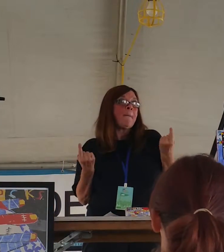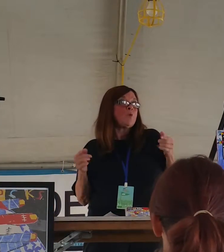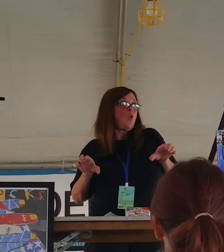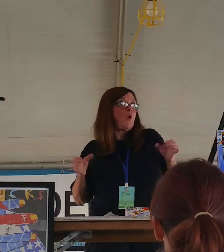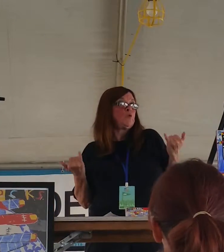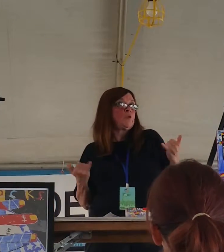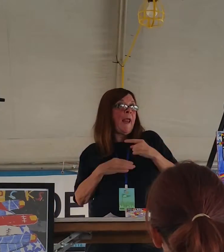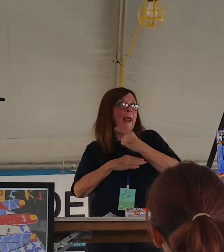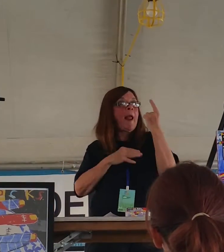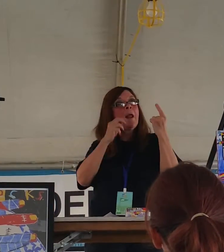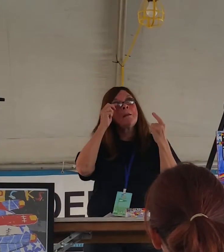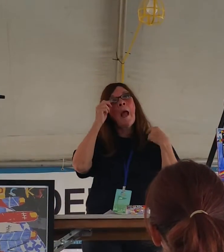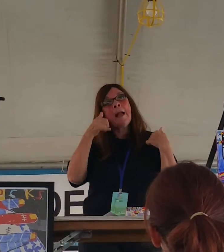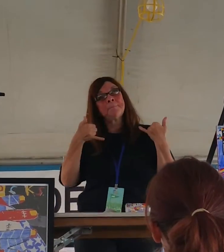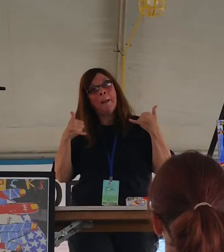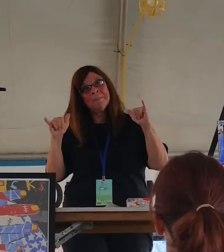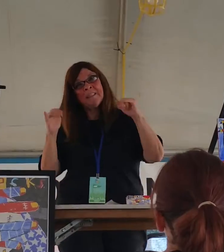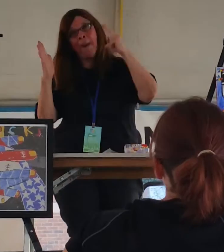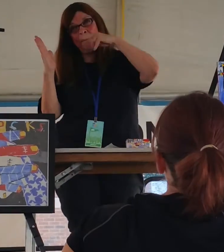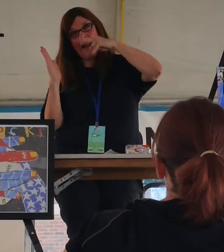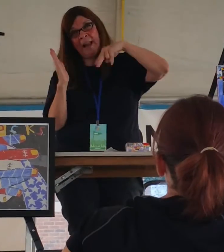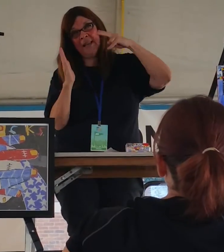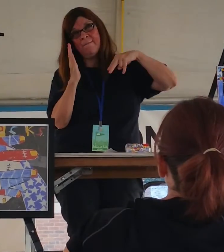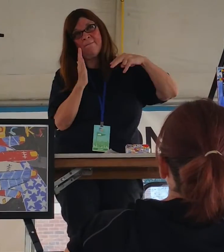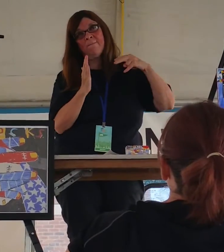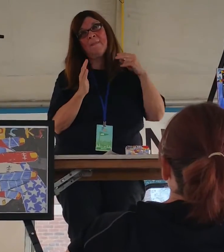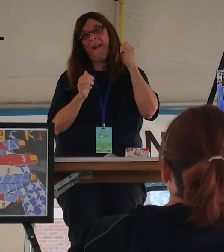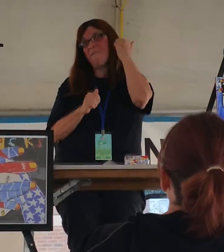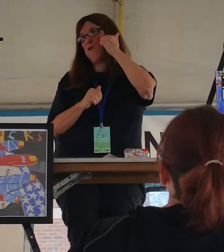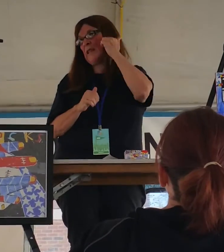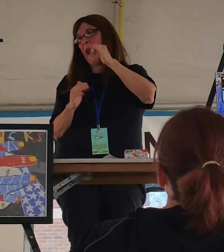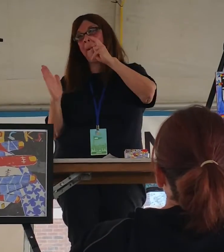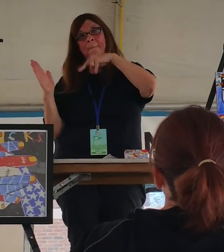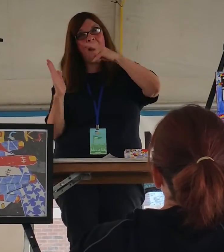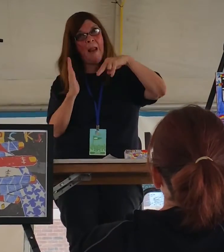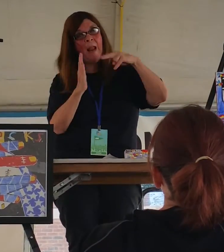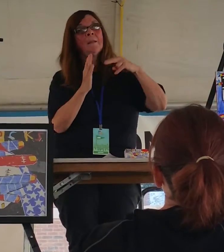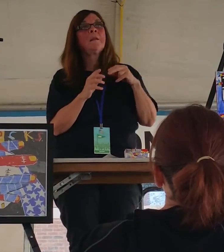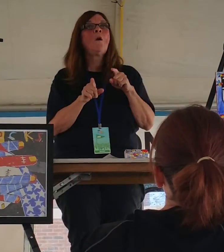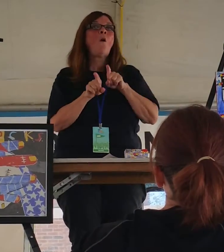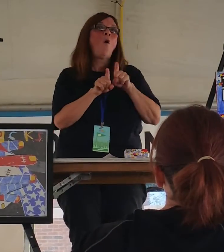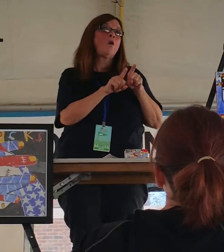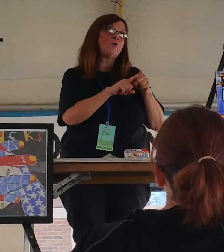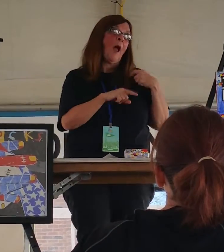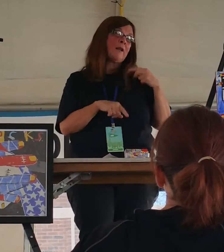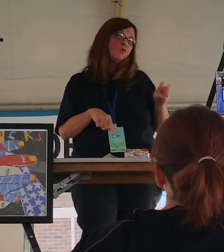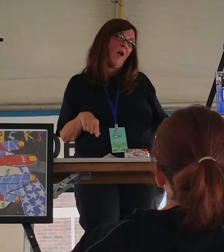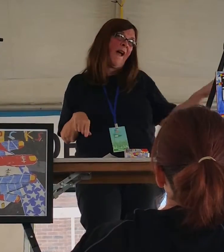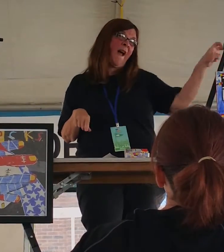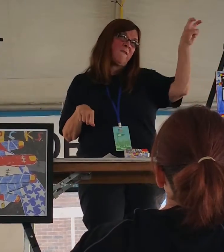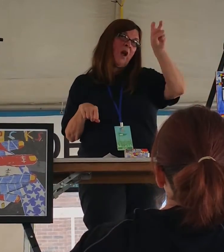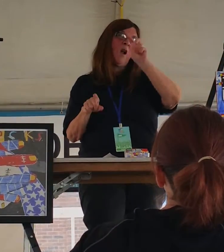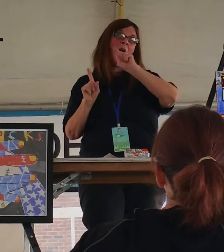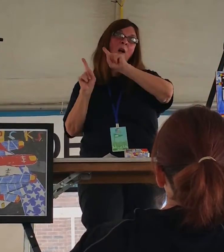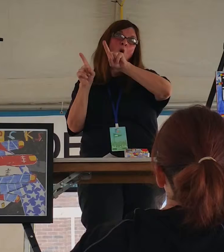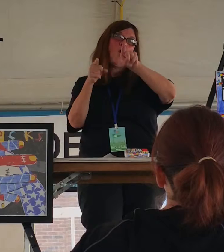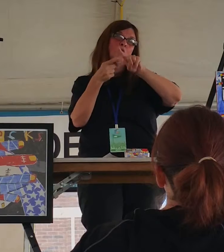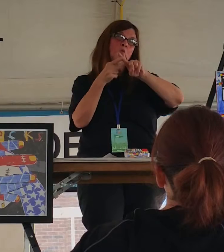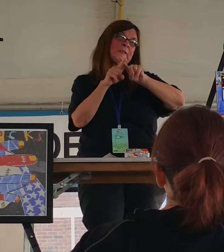So today, what I'm going to be doing, you know, I'm going to, for example, when I do my daily painting, I travel